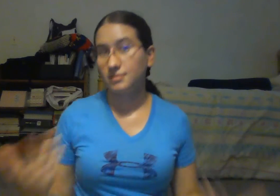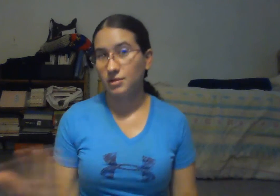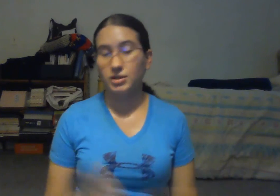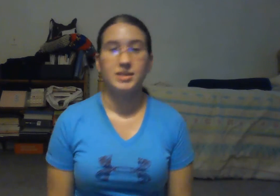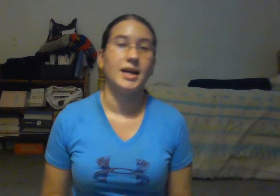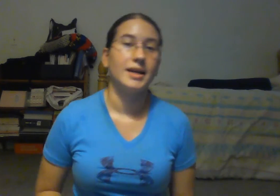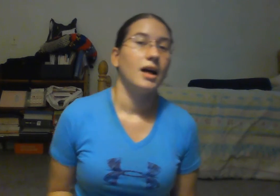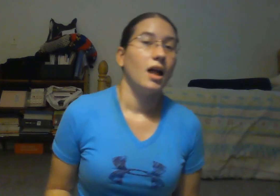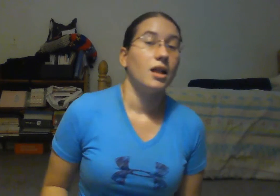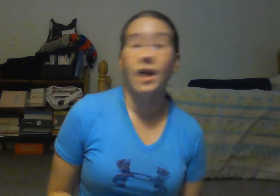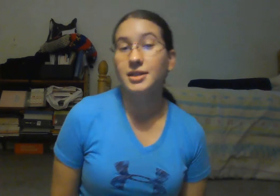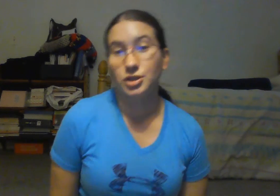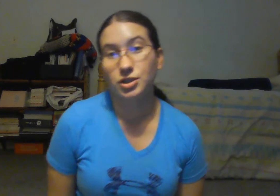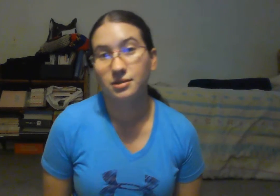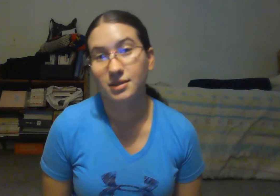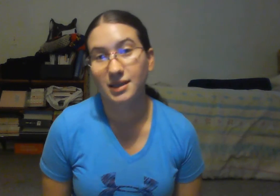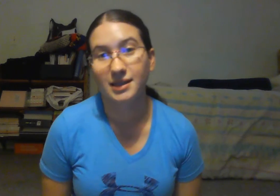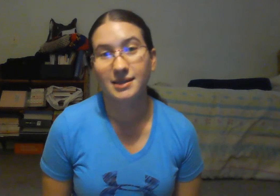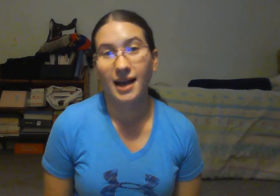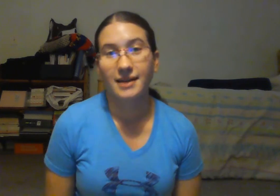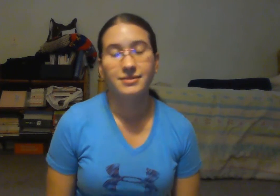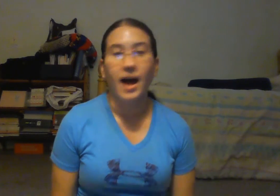You could say lunch is at 5.